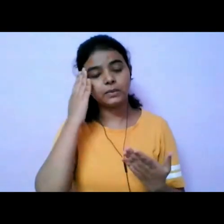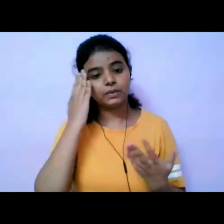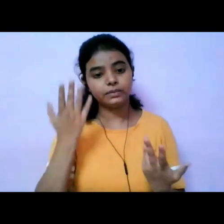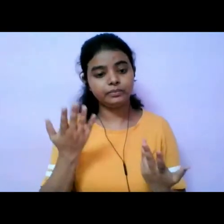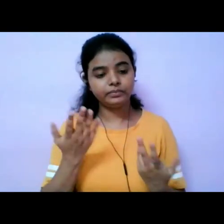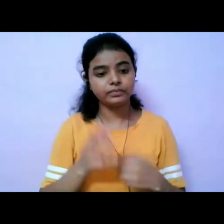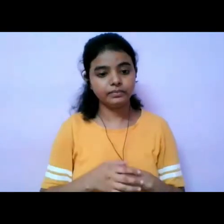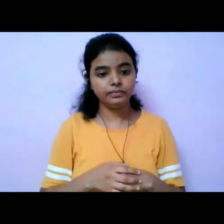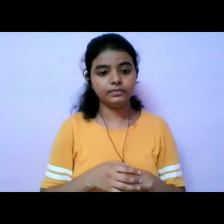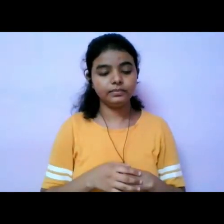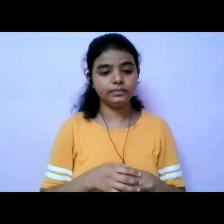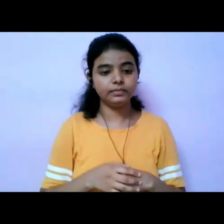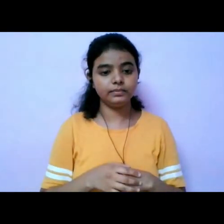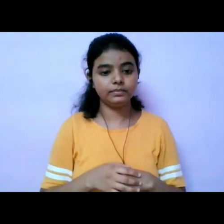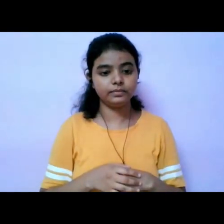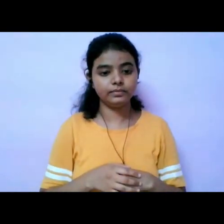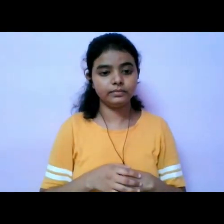who was